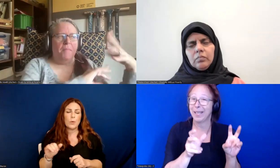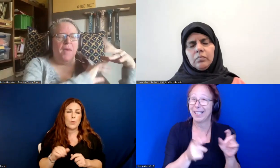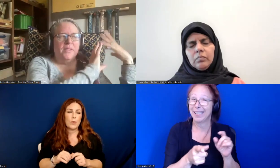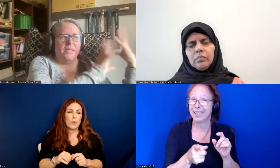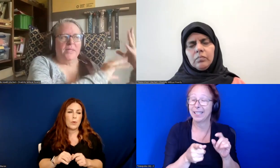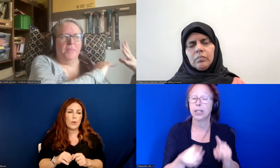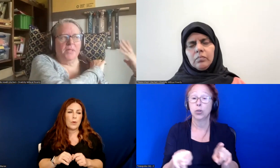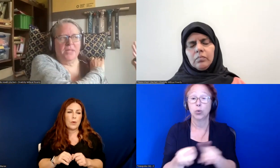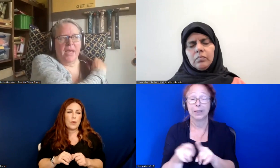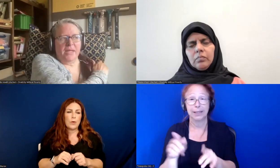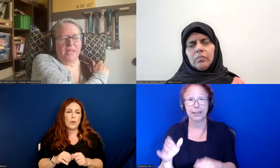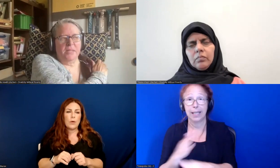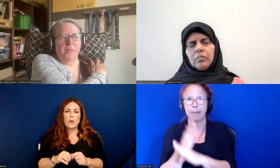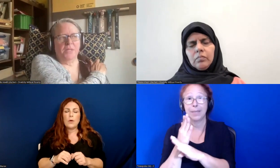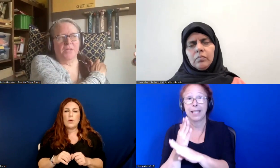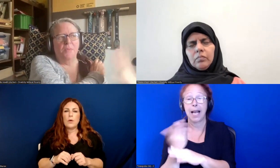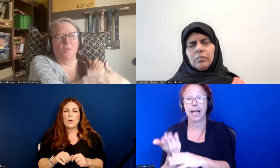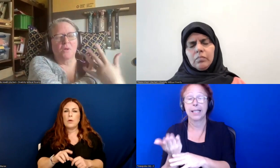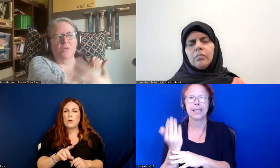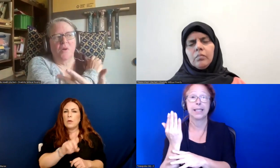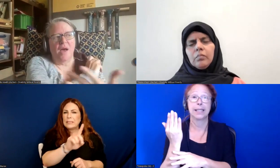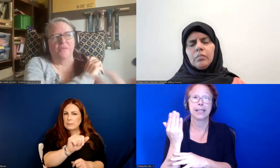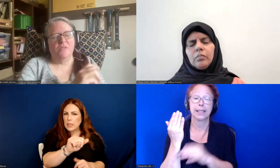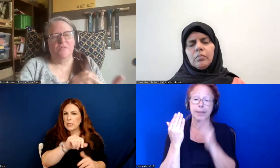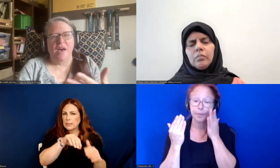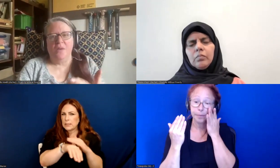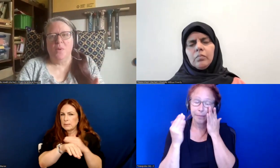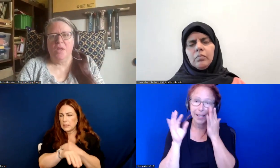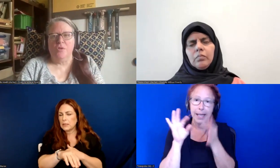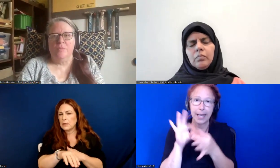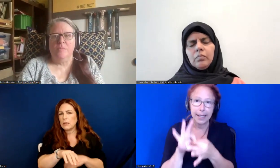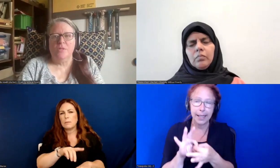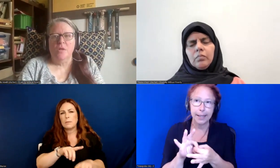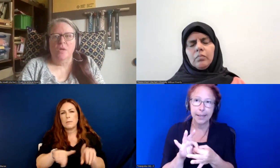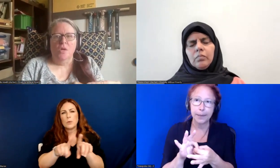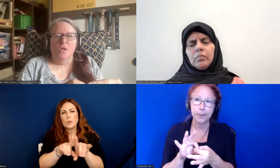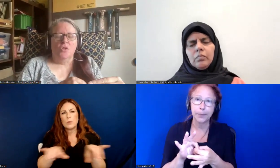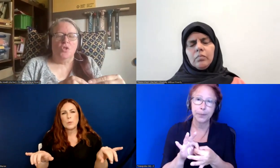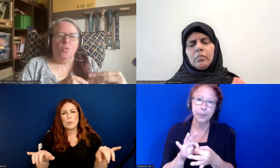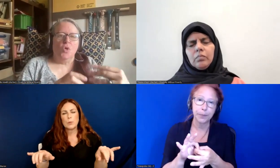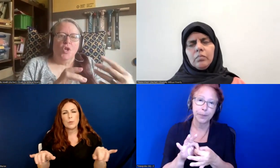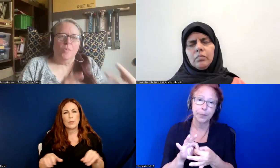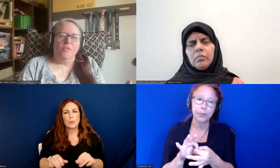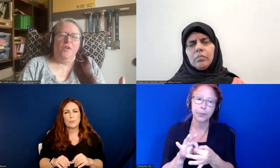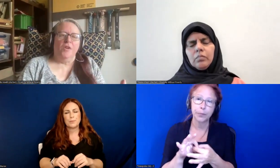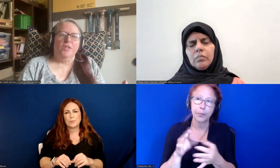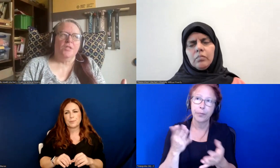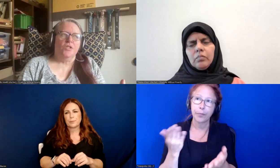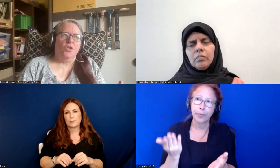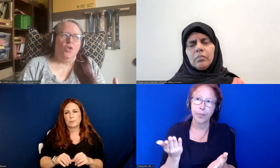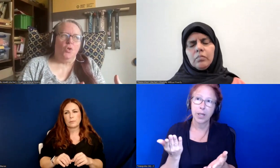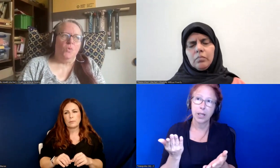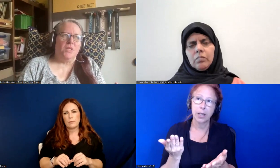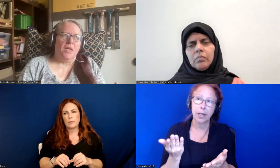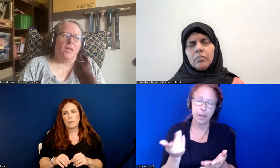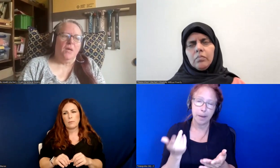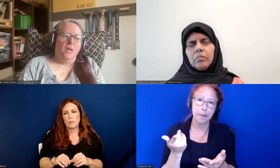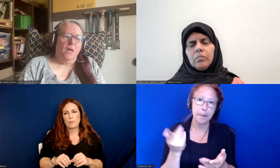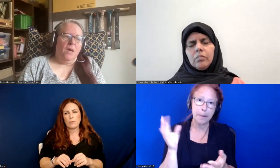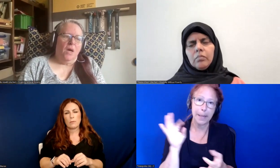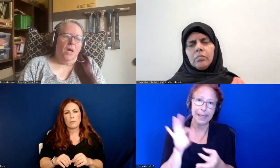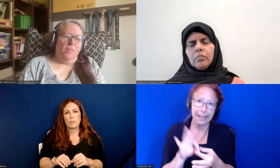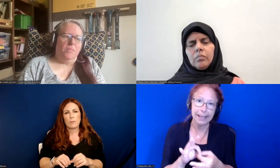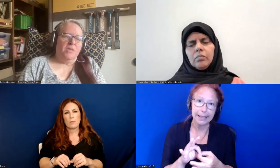when I meant disability accessibility, but we also have a divide when it comes to comfort to